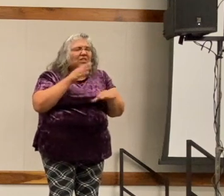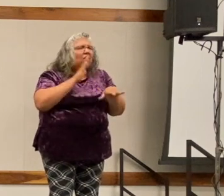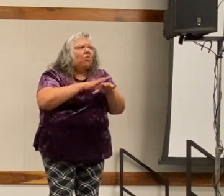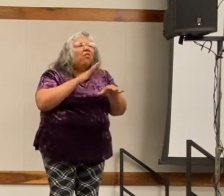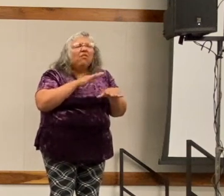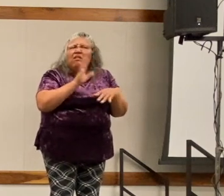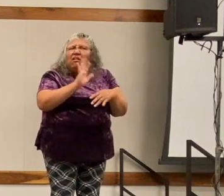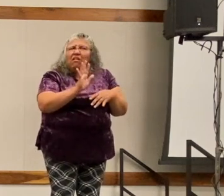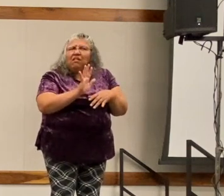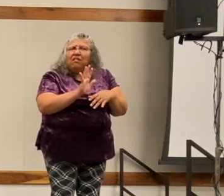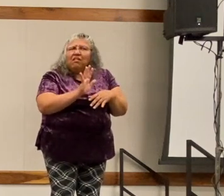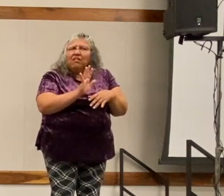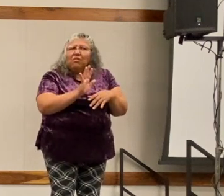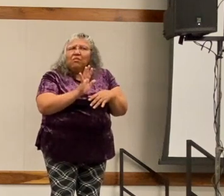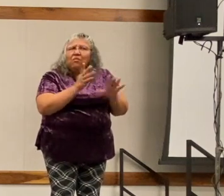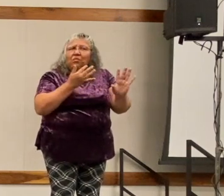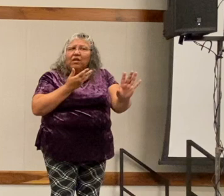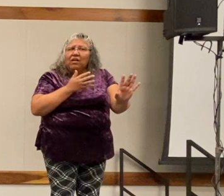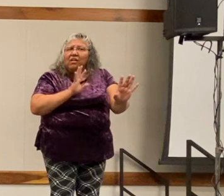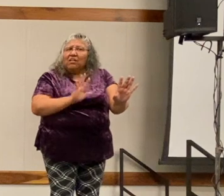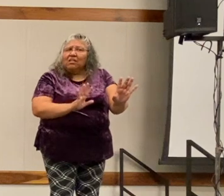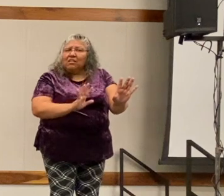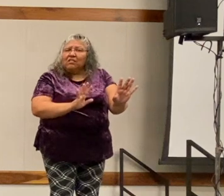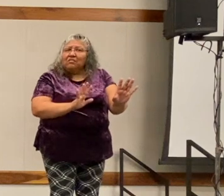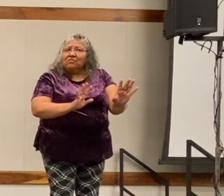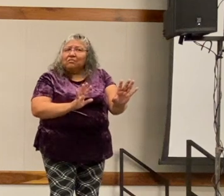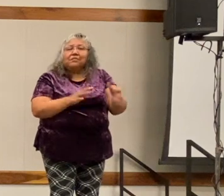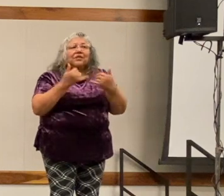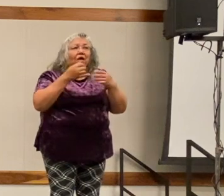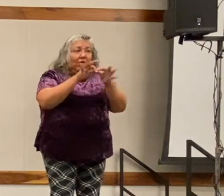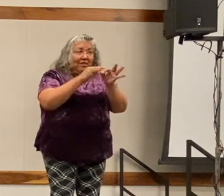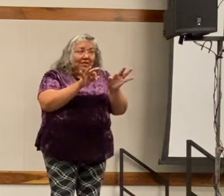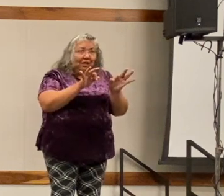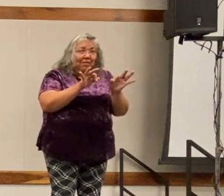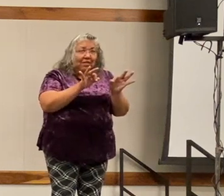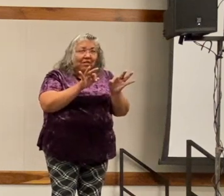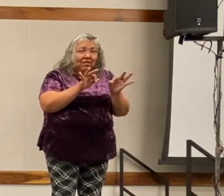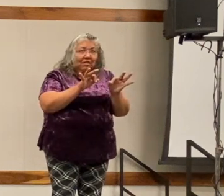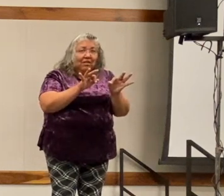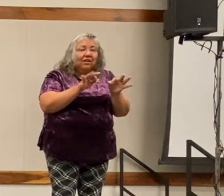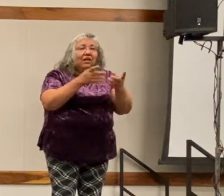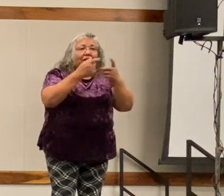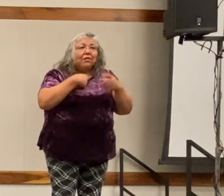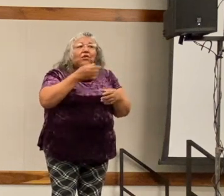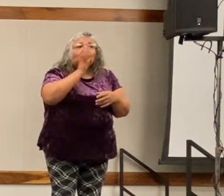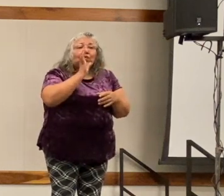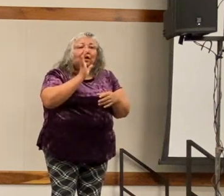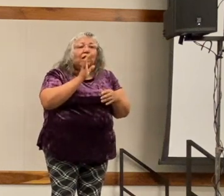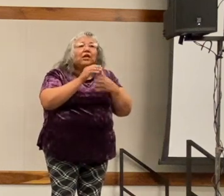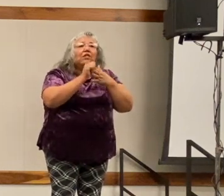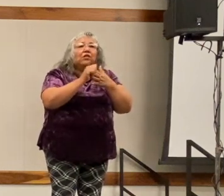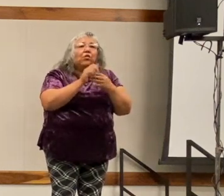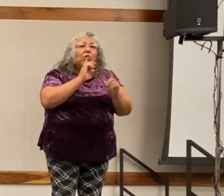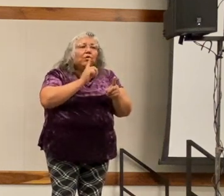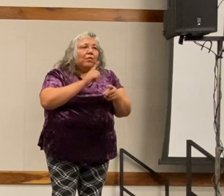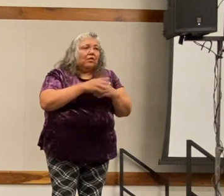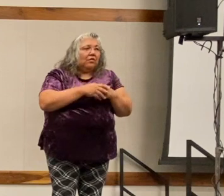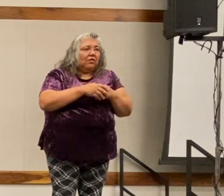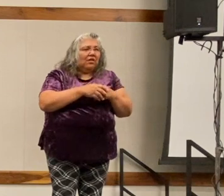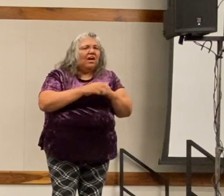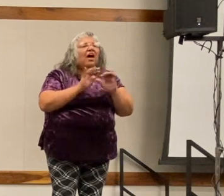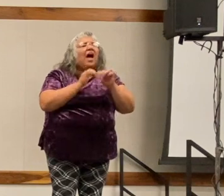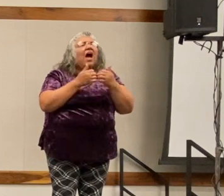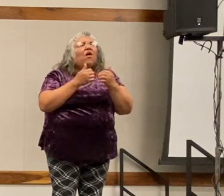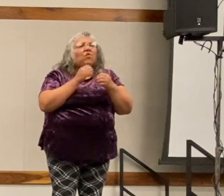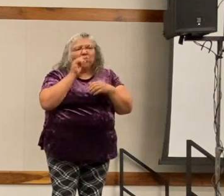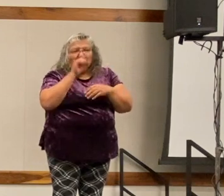out, right? She says, "Wait a minute." So his statement, "Give me a drink," led to her response is, "How is